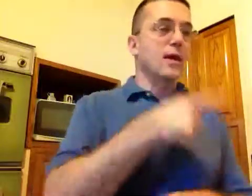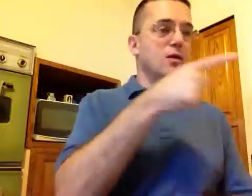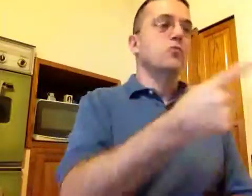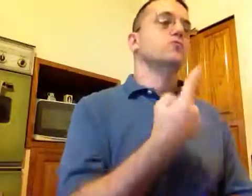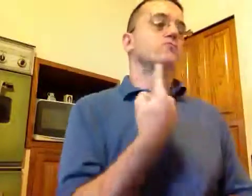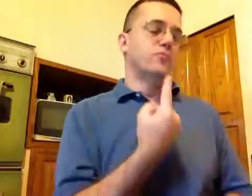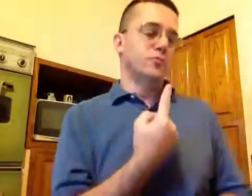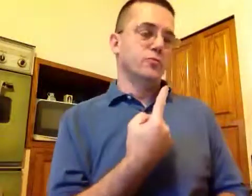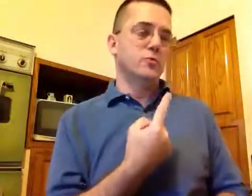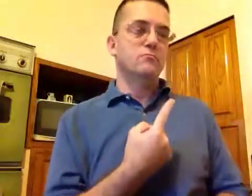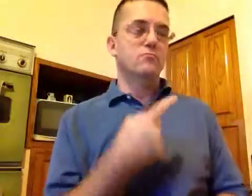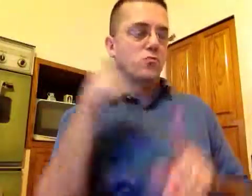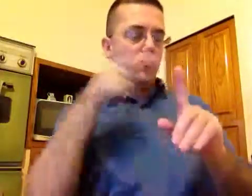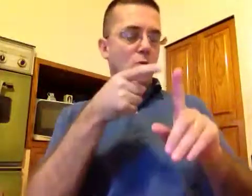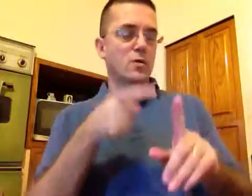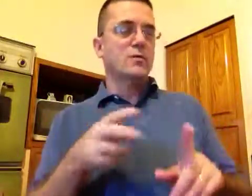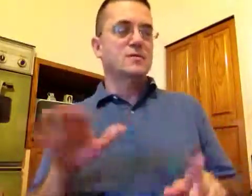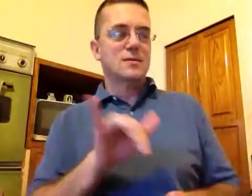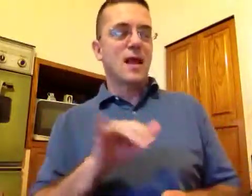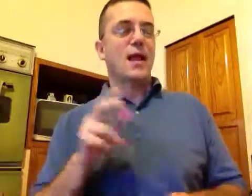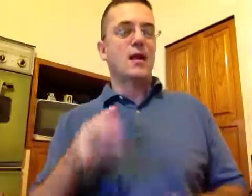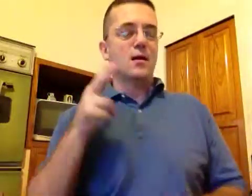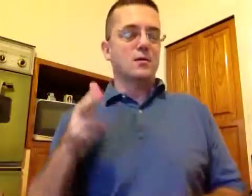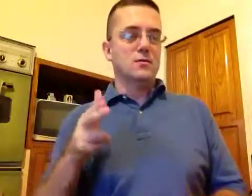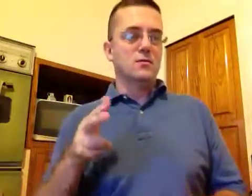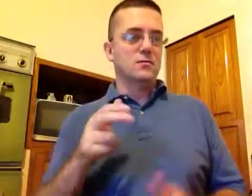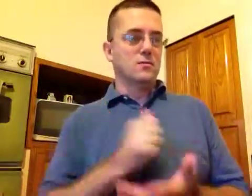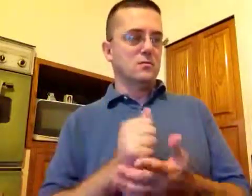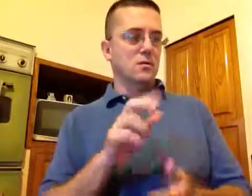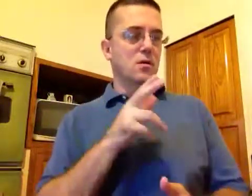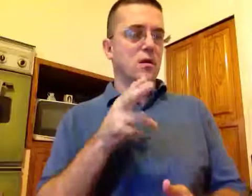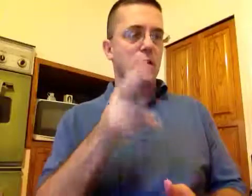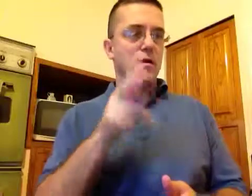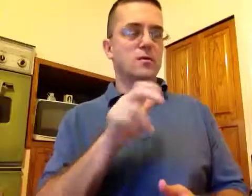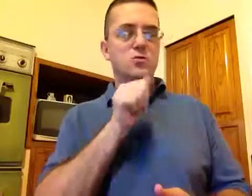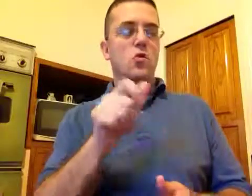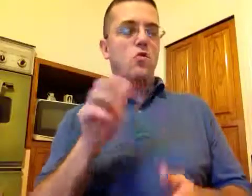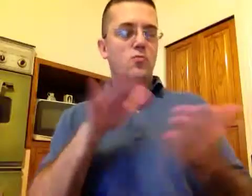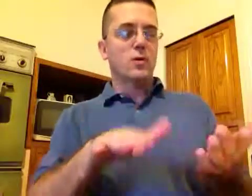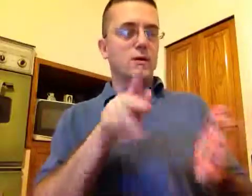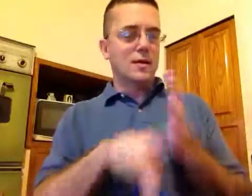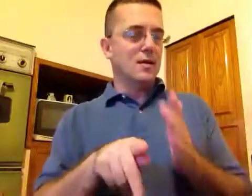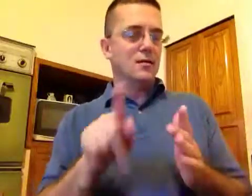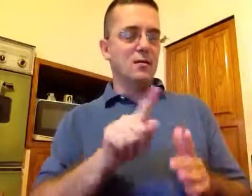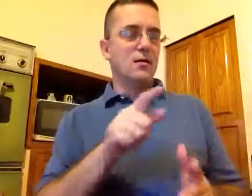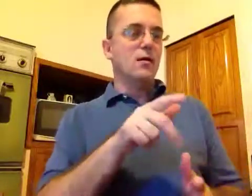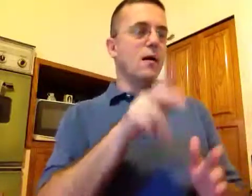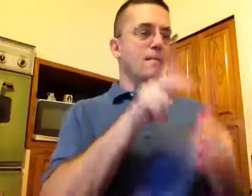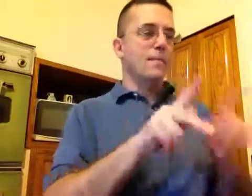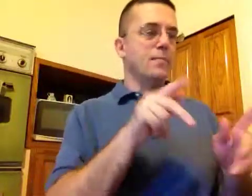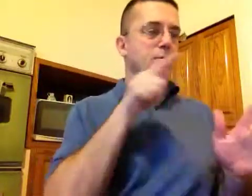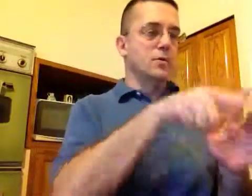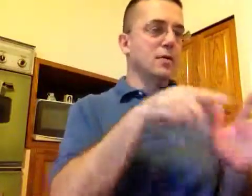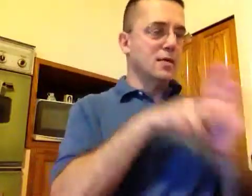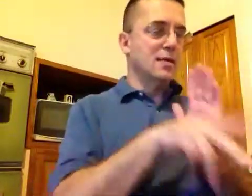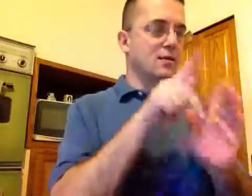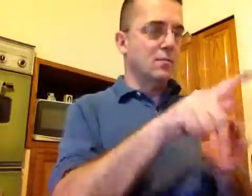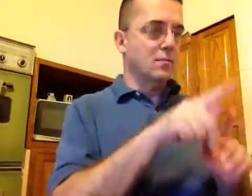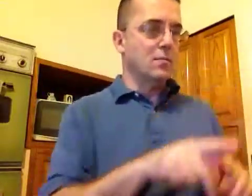Your point is credit cards are like guns. Guns don't kill people. I was going to use that. Guns don't kill people. People do. I was going to come back with that because I